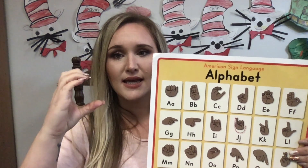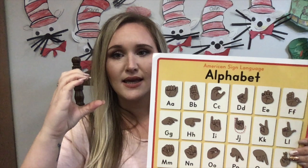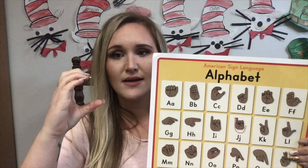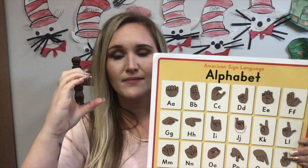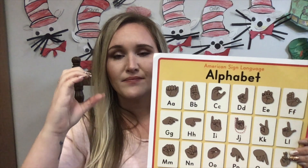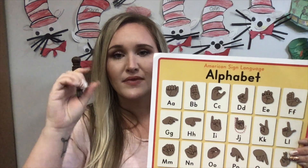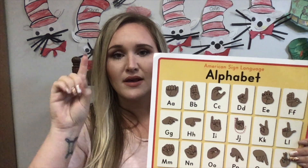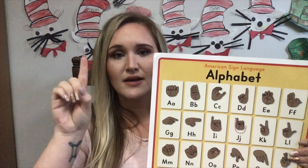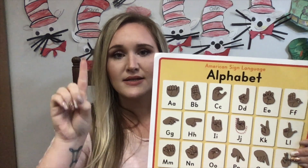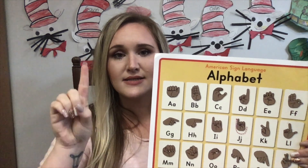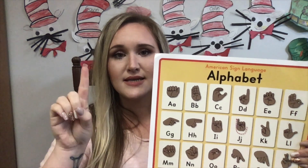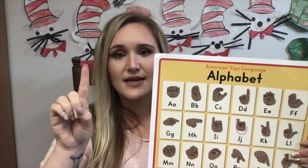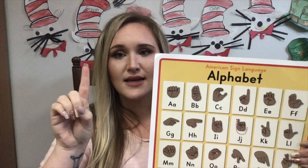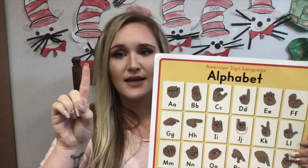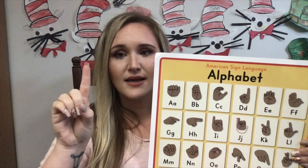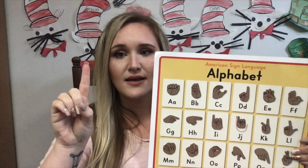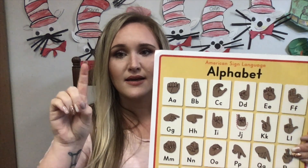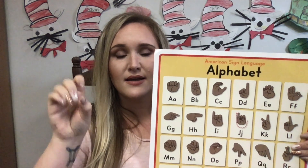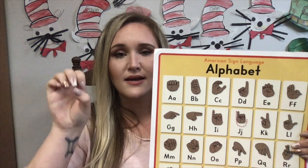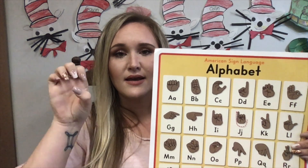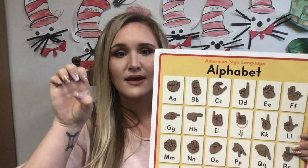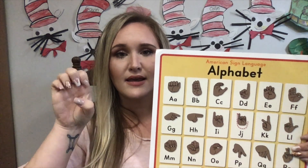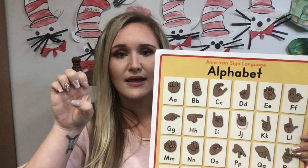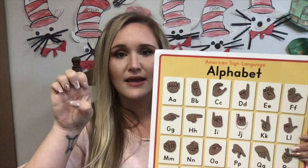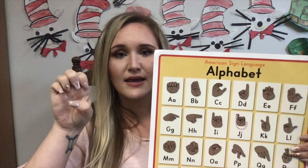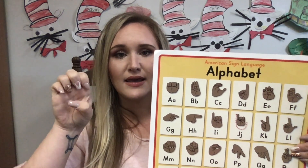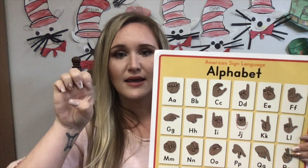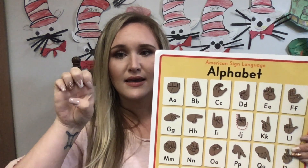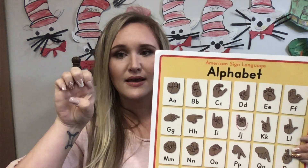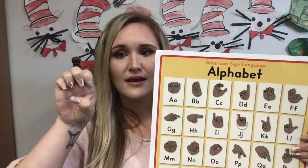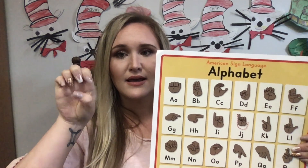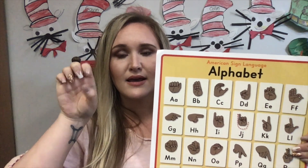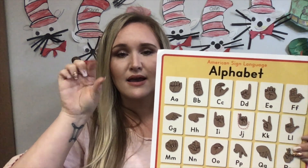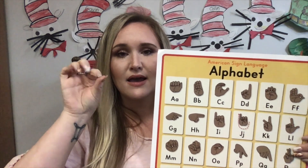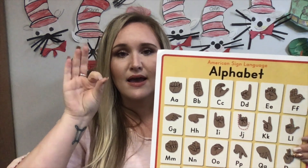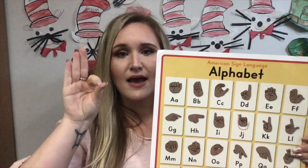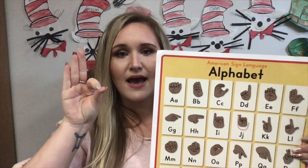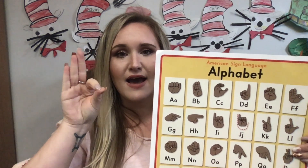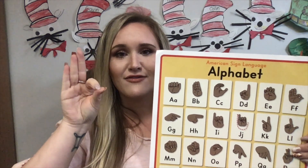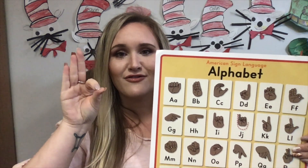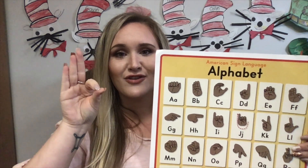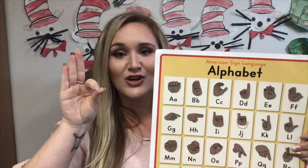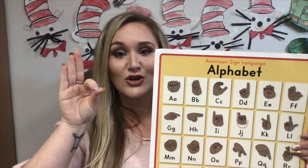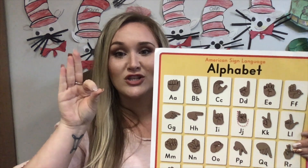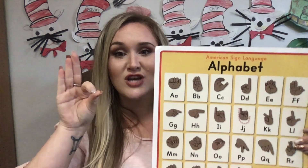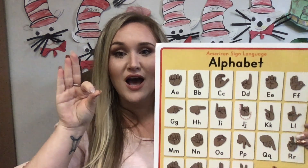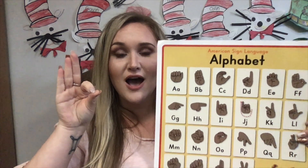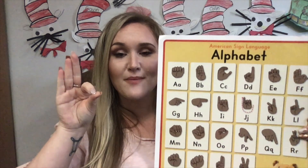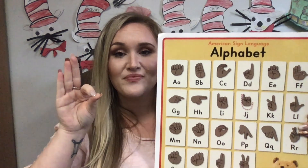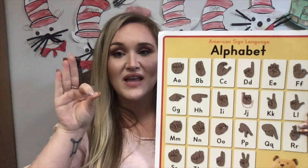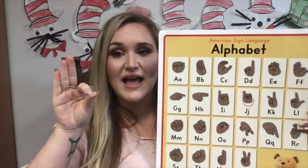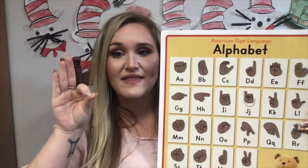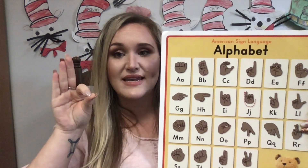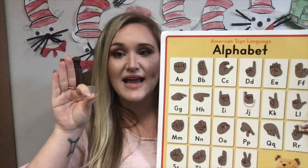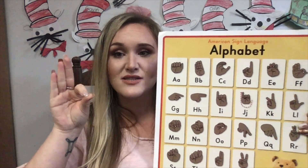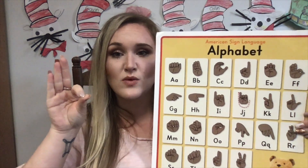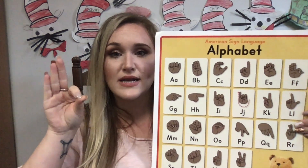C, D, E, F. Good job. And the next one